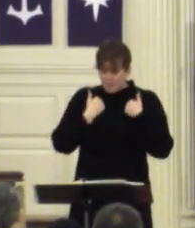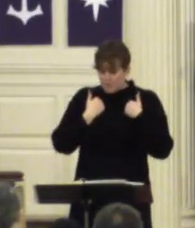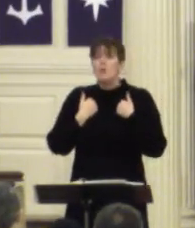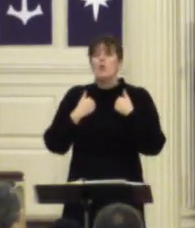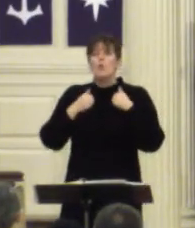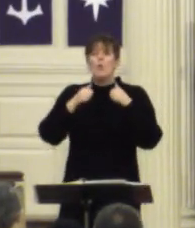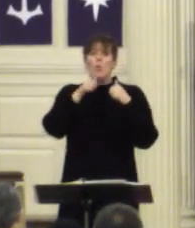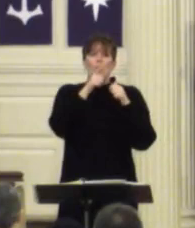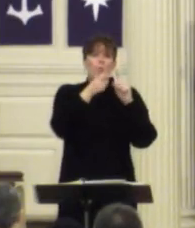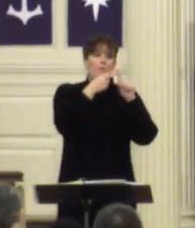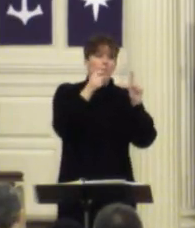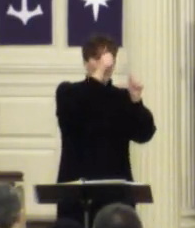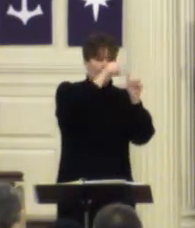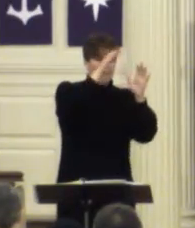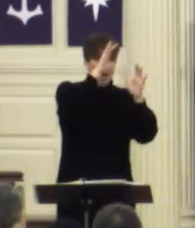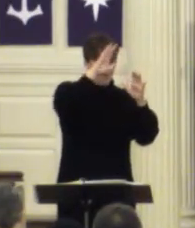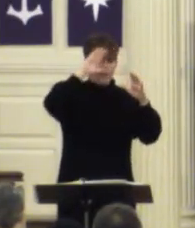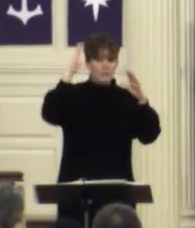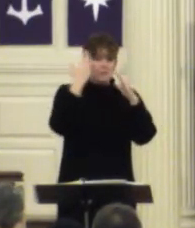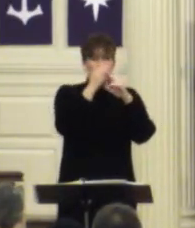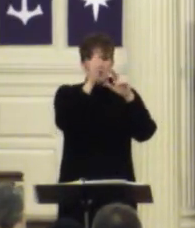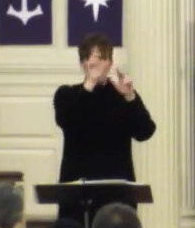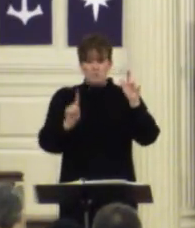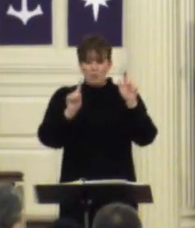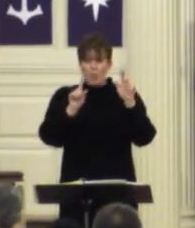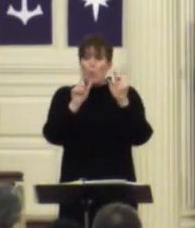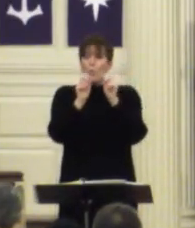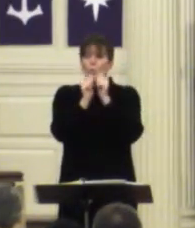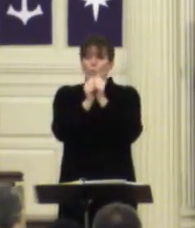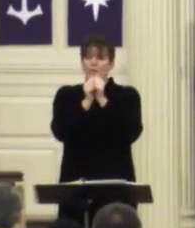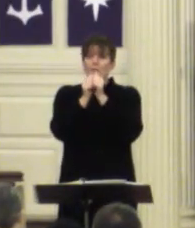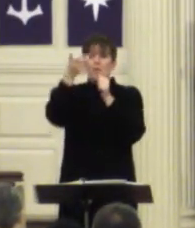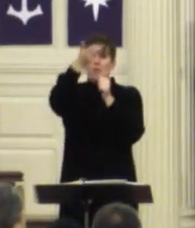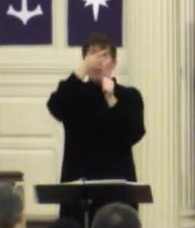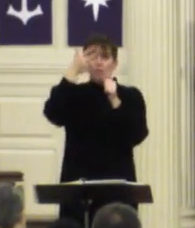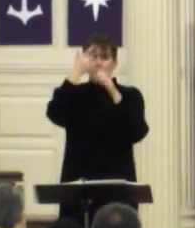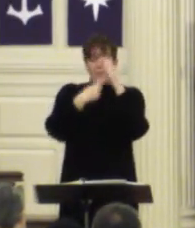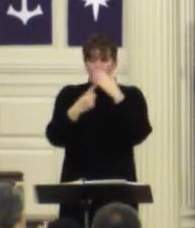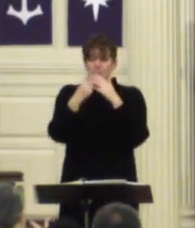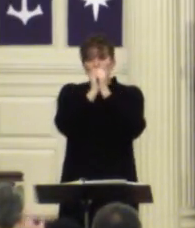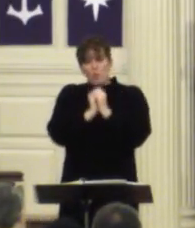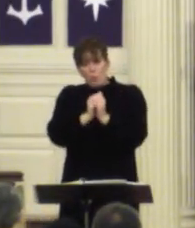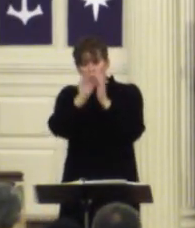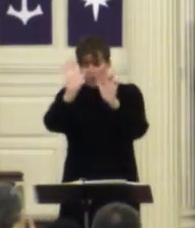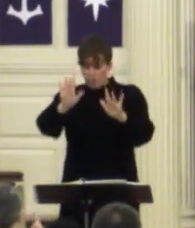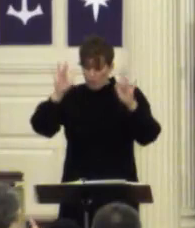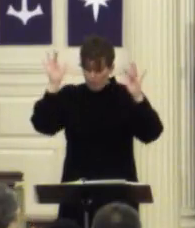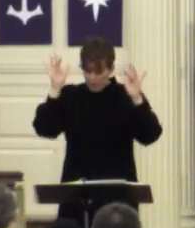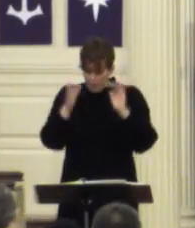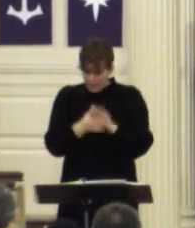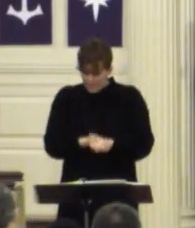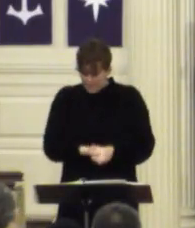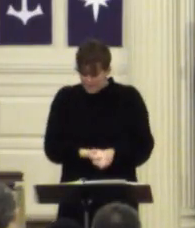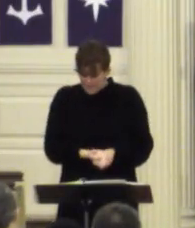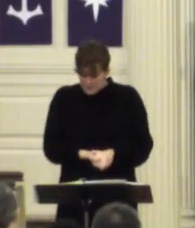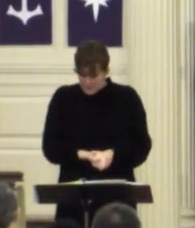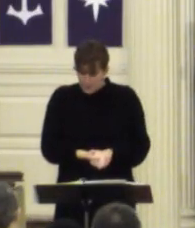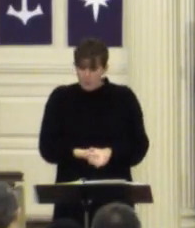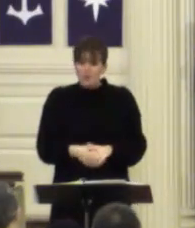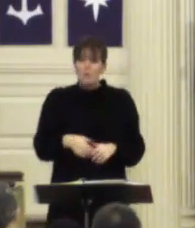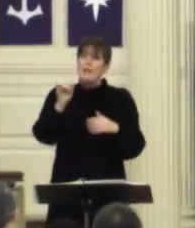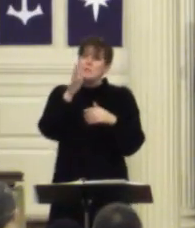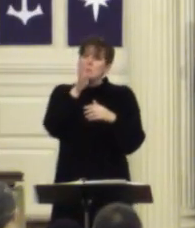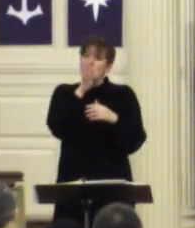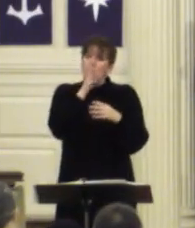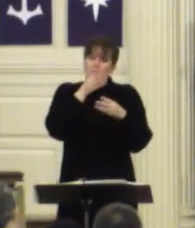from the Father and the Son, who with the Father and the Son is adored and glorified, who has spoken through the